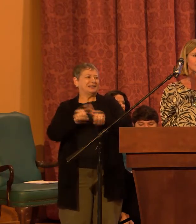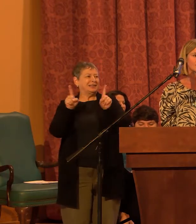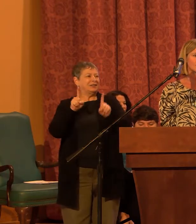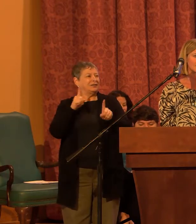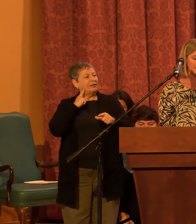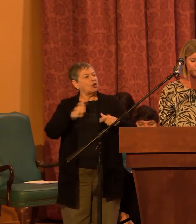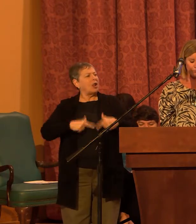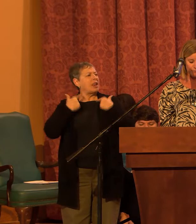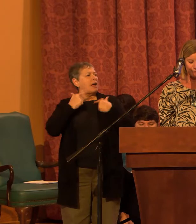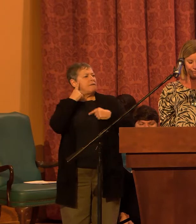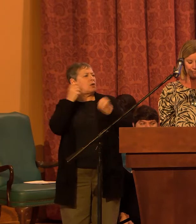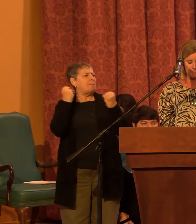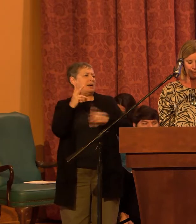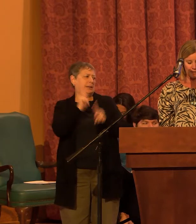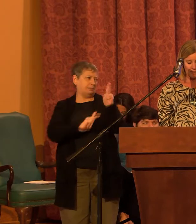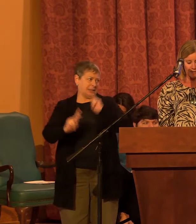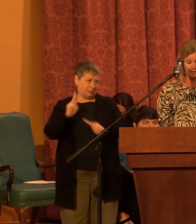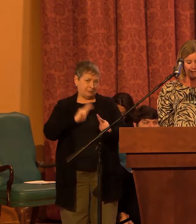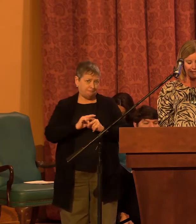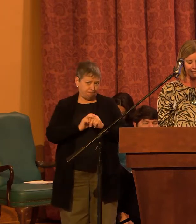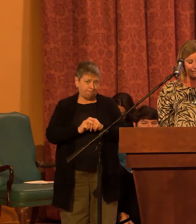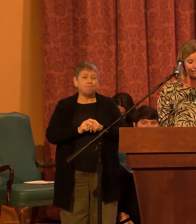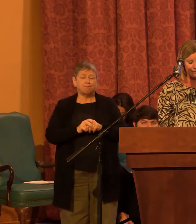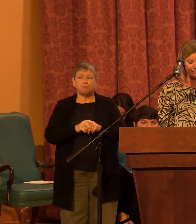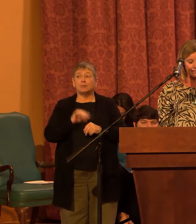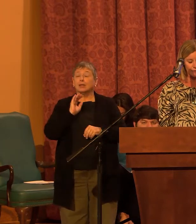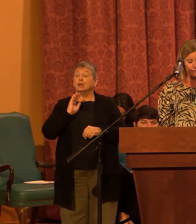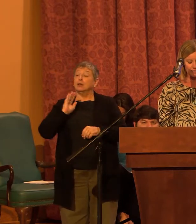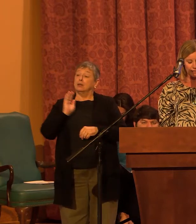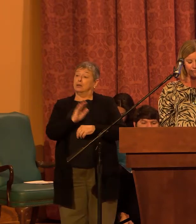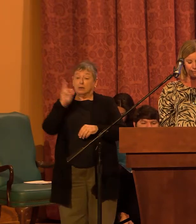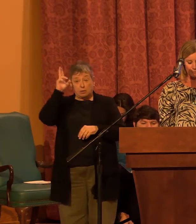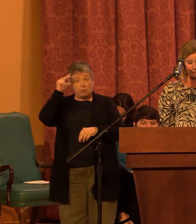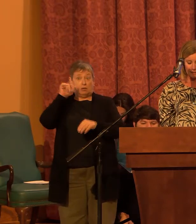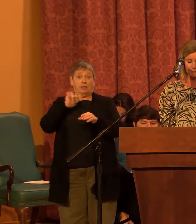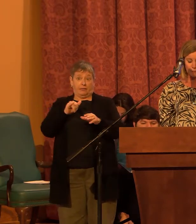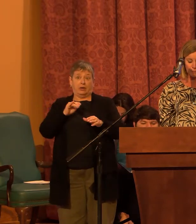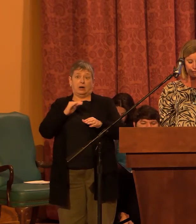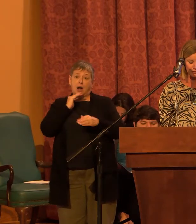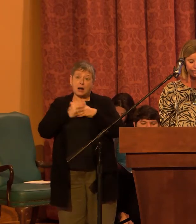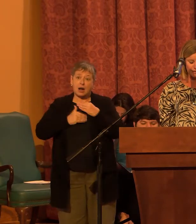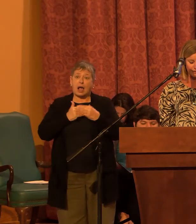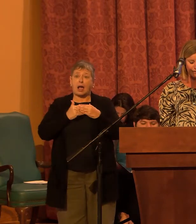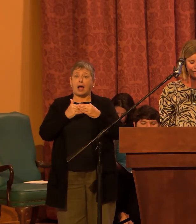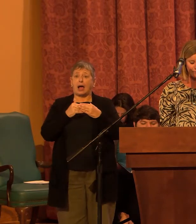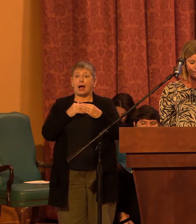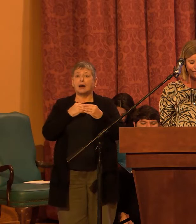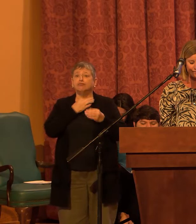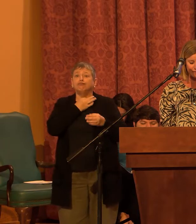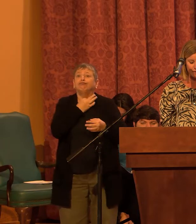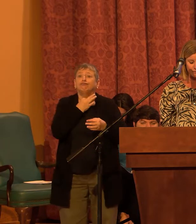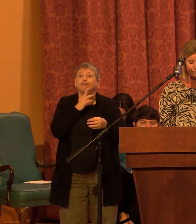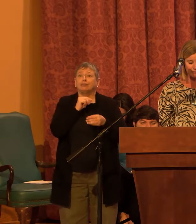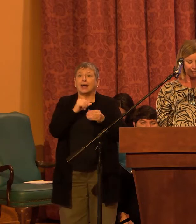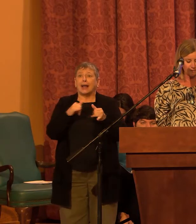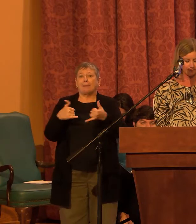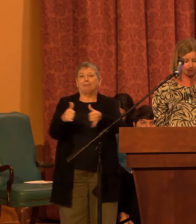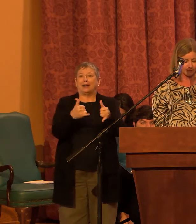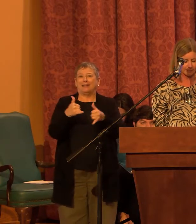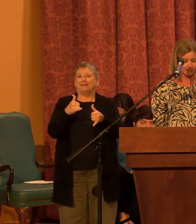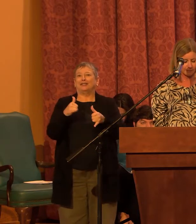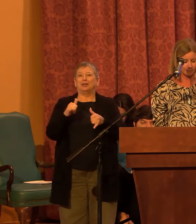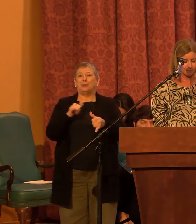the lives of so many people. His kind, inquisitive, and playful personality makes him